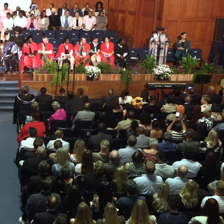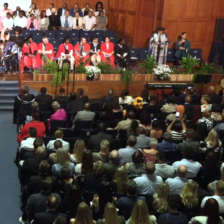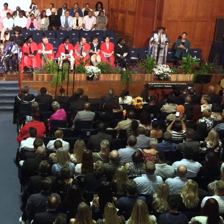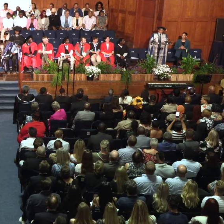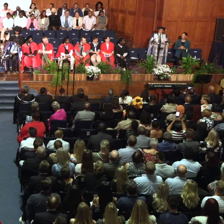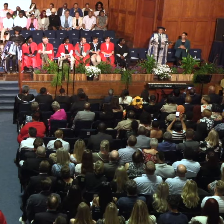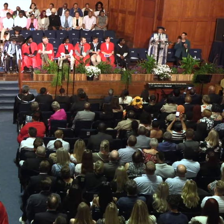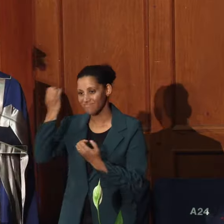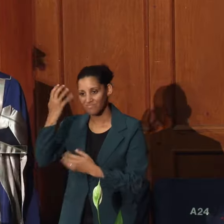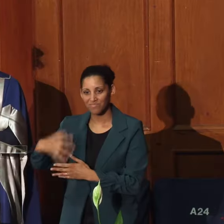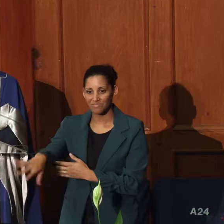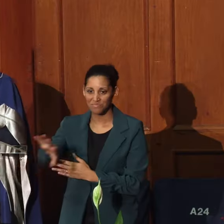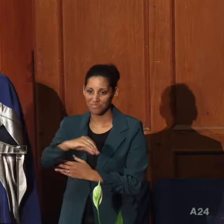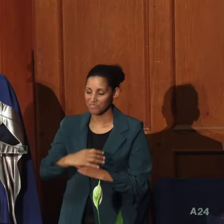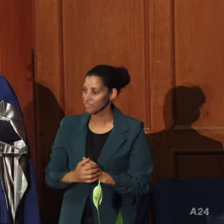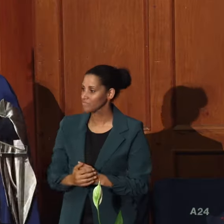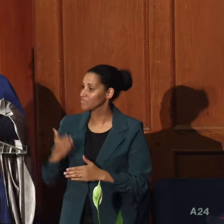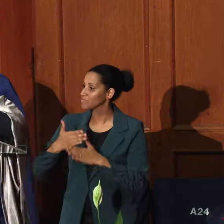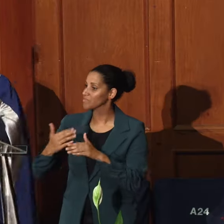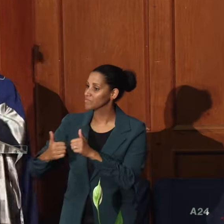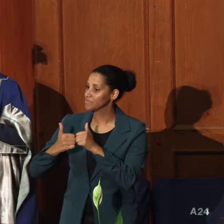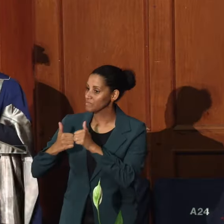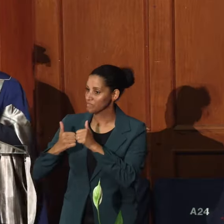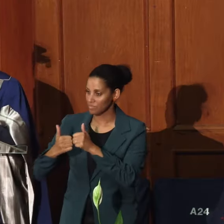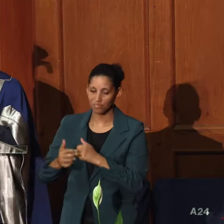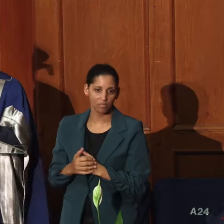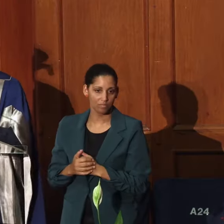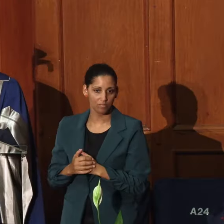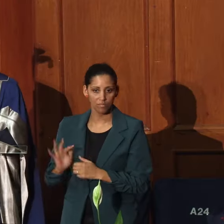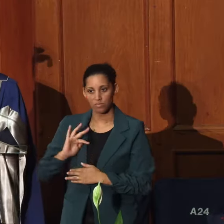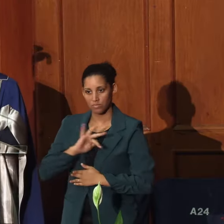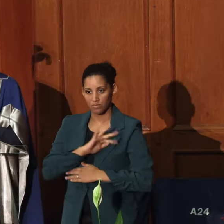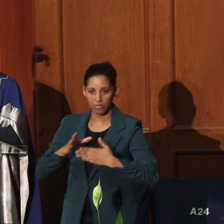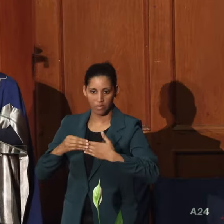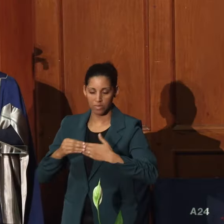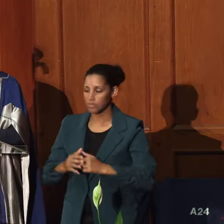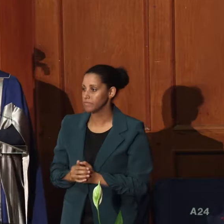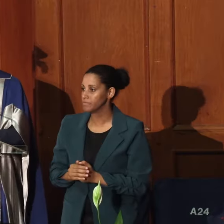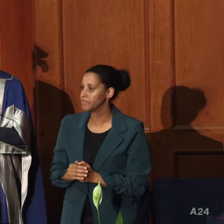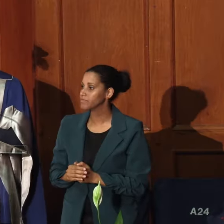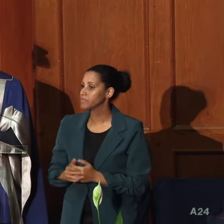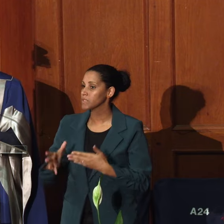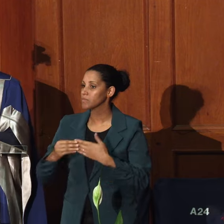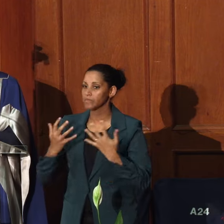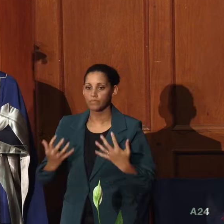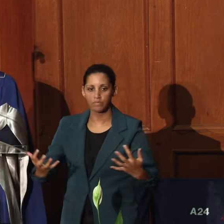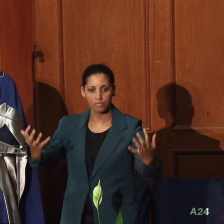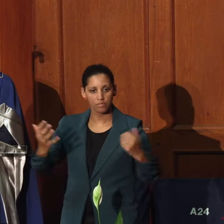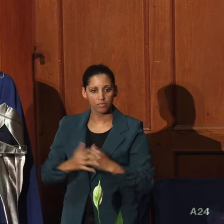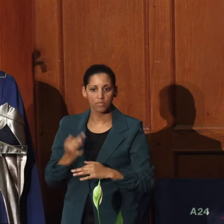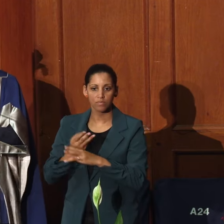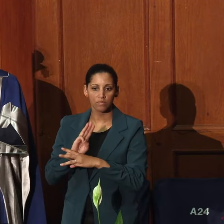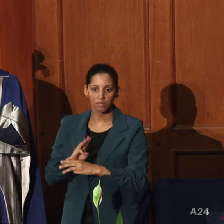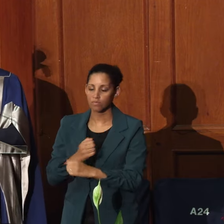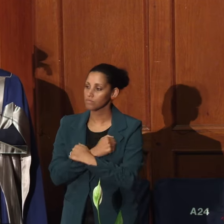Good evening, everyone. Colleagues, staff members, members of the audience, parents,